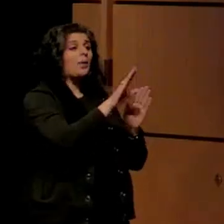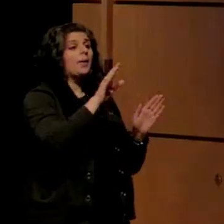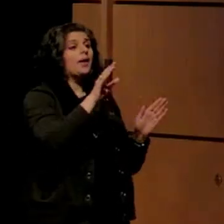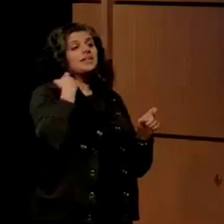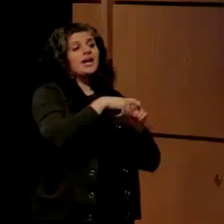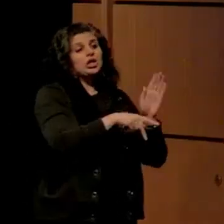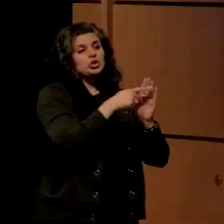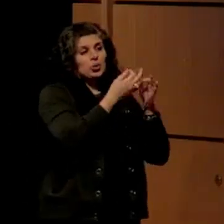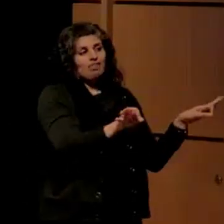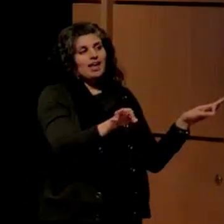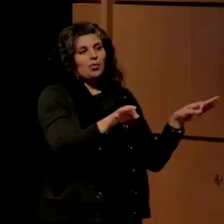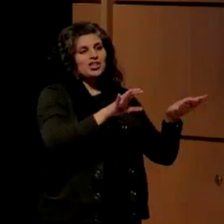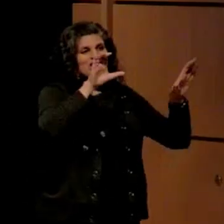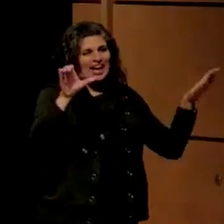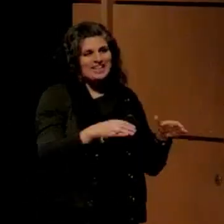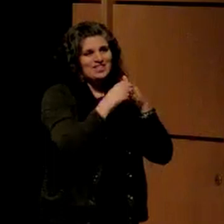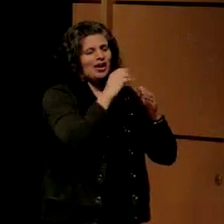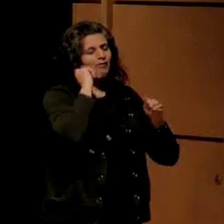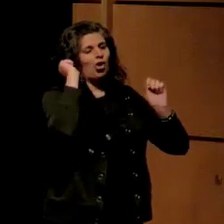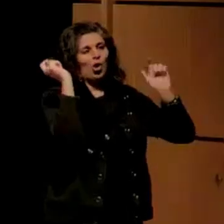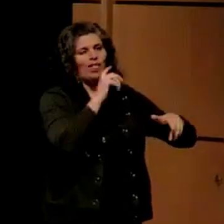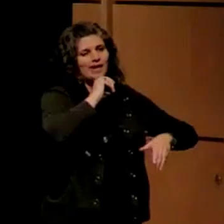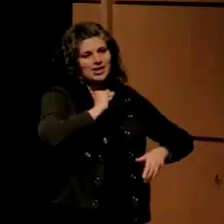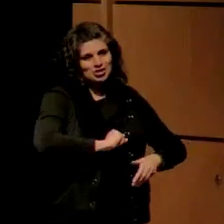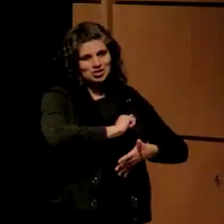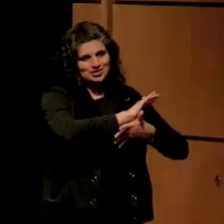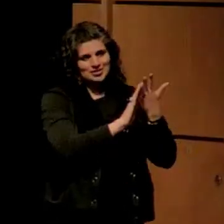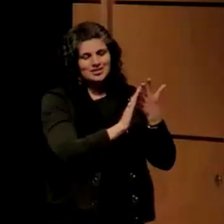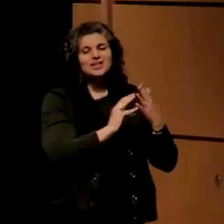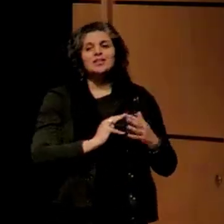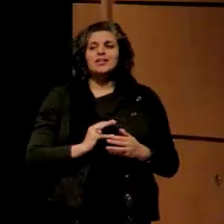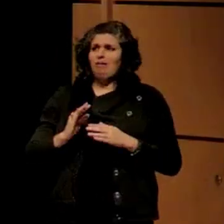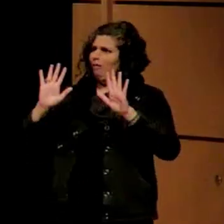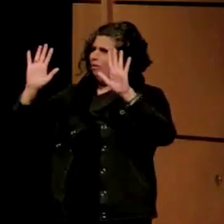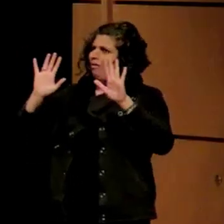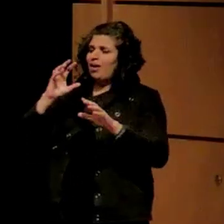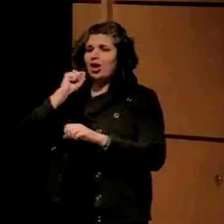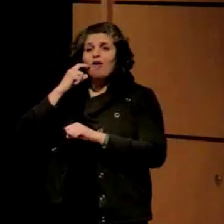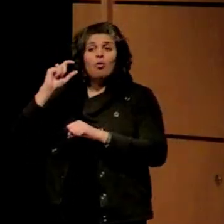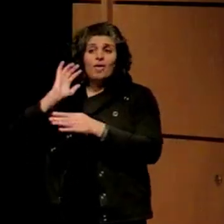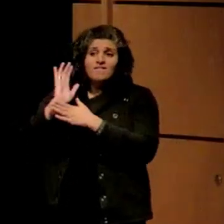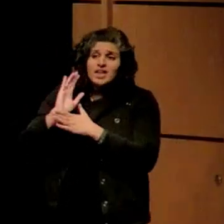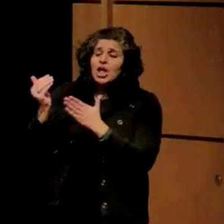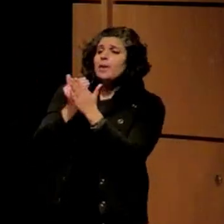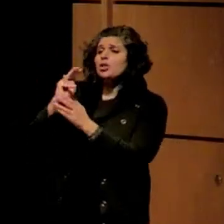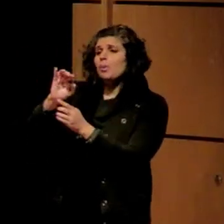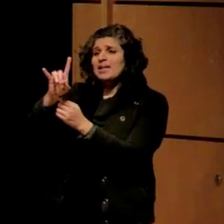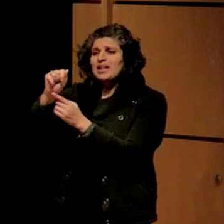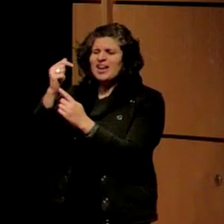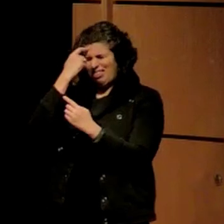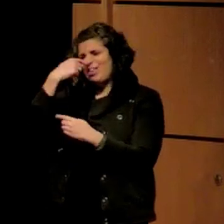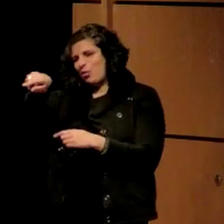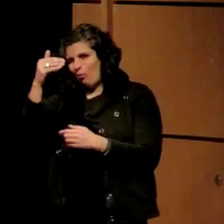guide for all ages. It has also been a momentous year for film and new media, as I think many of you